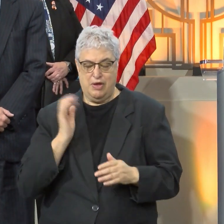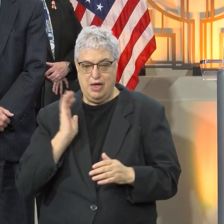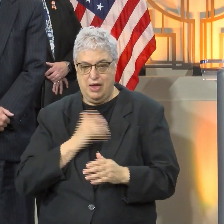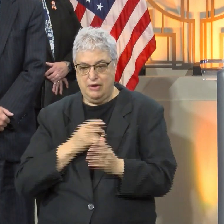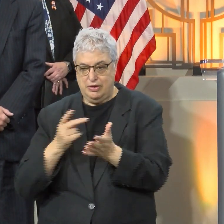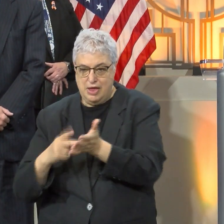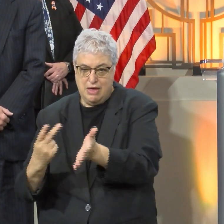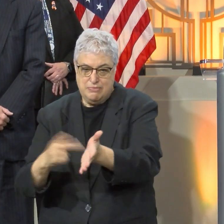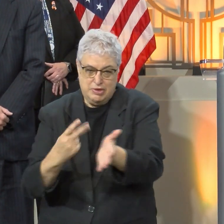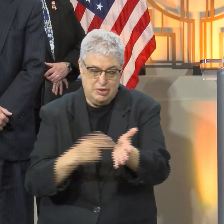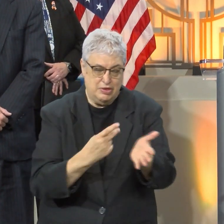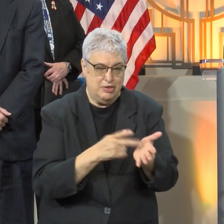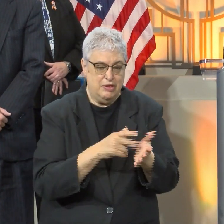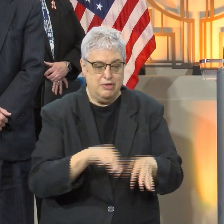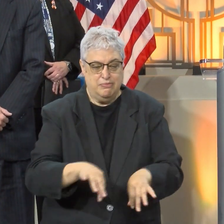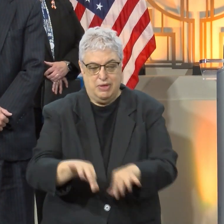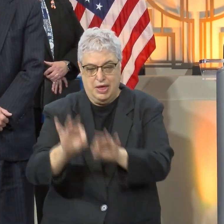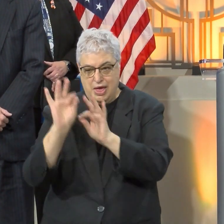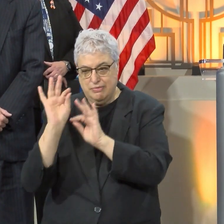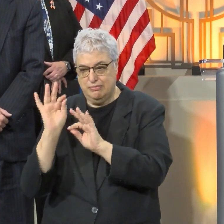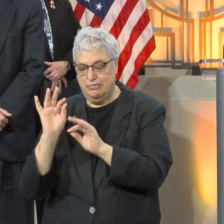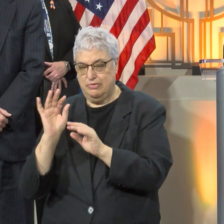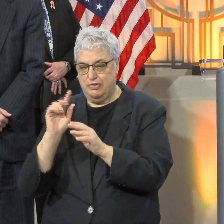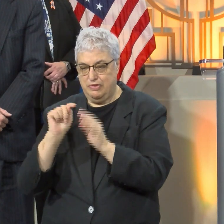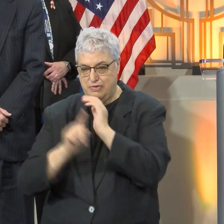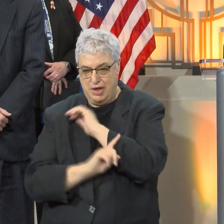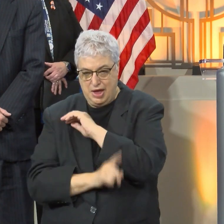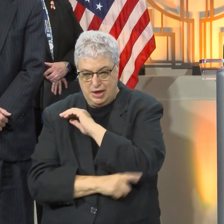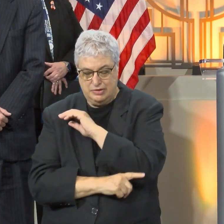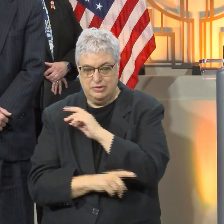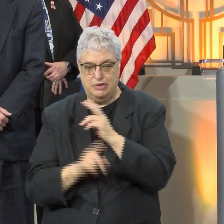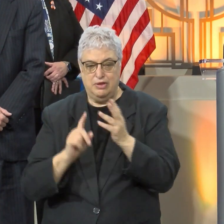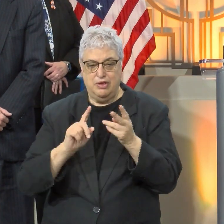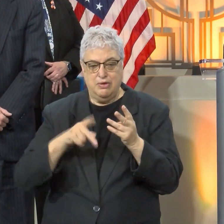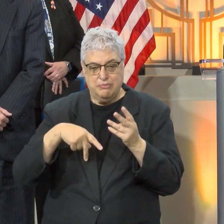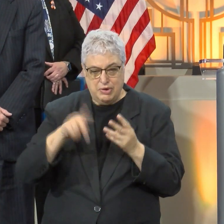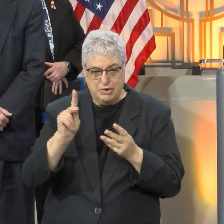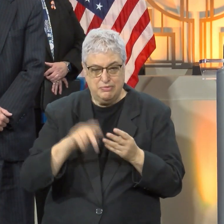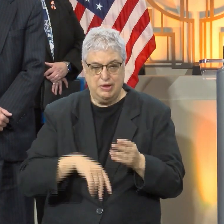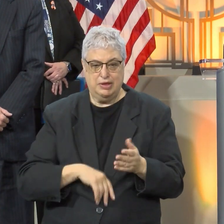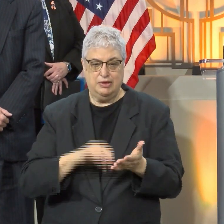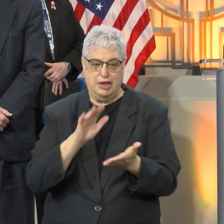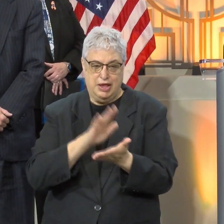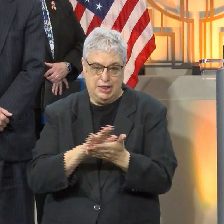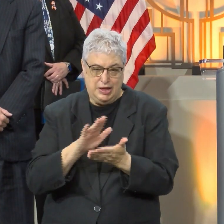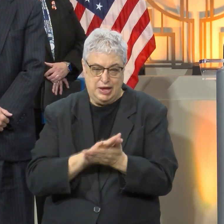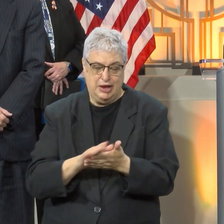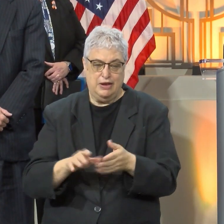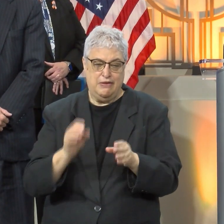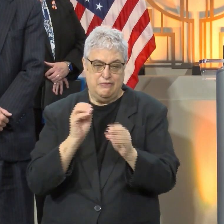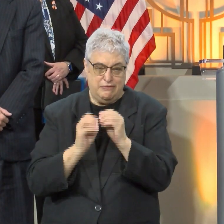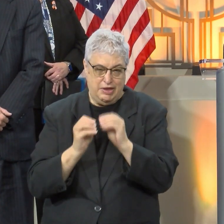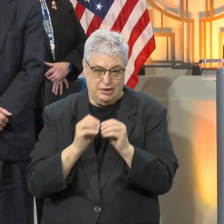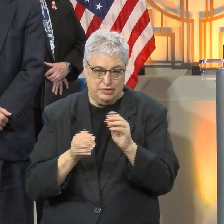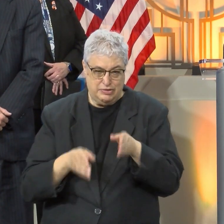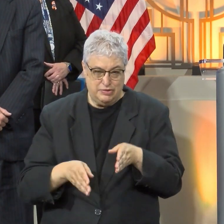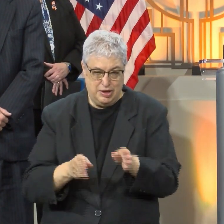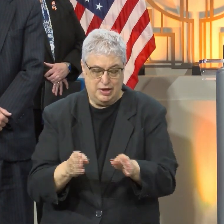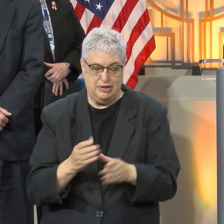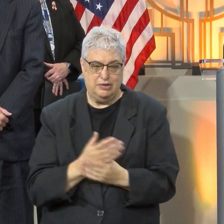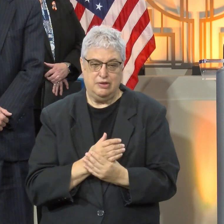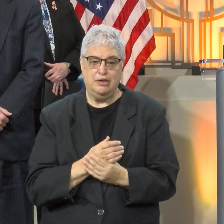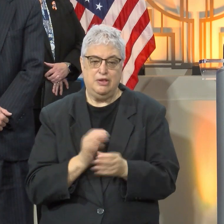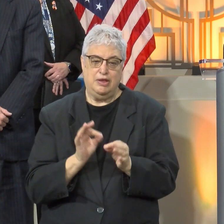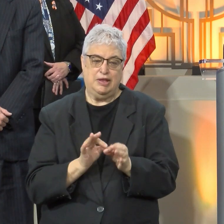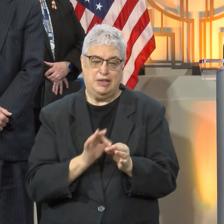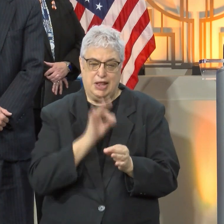trash pickup, with street repairs and permitting, but the services, of course, are being delayed because